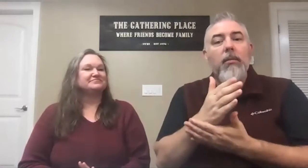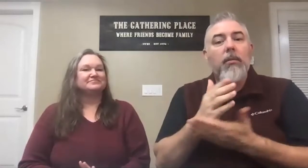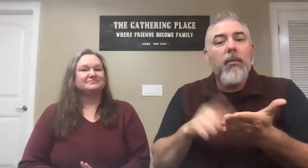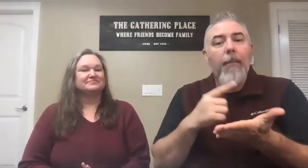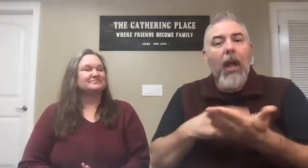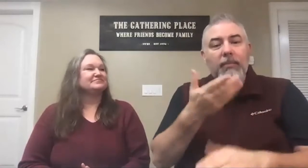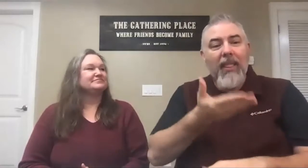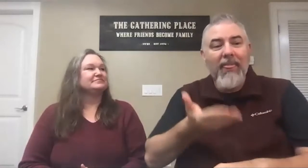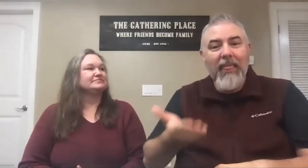worthless.